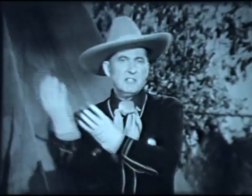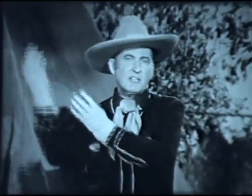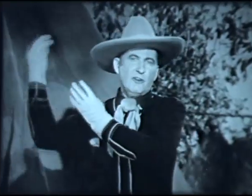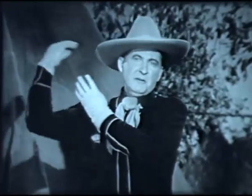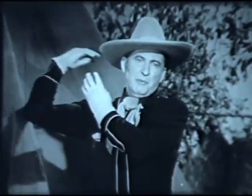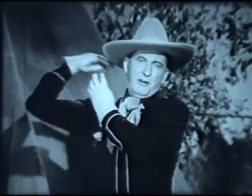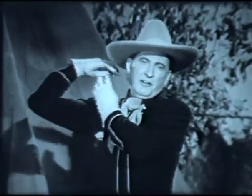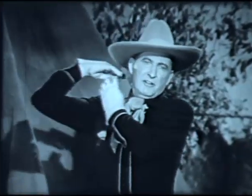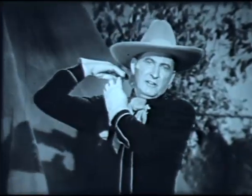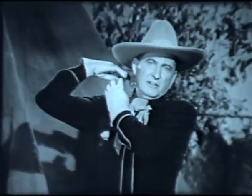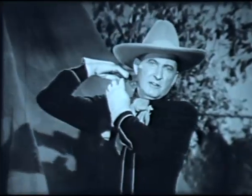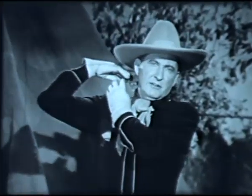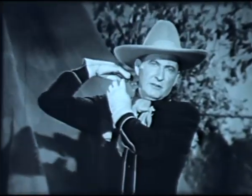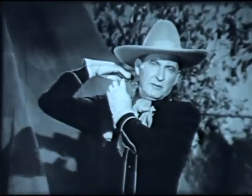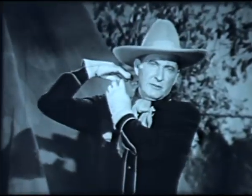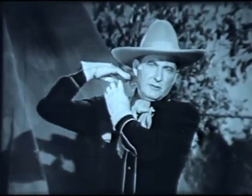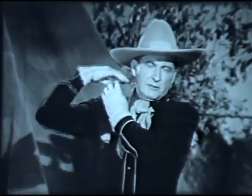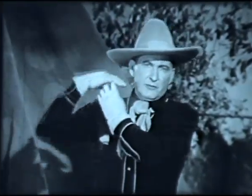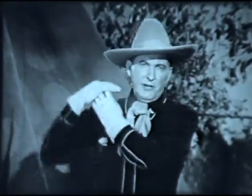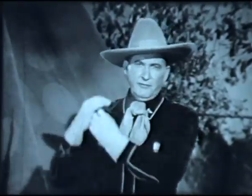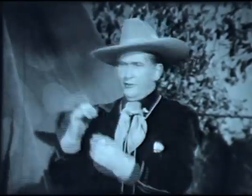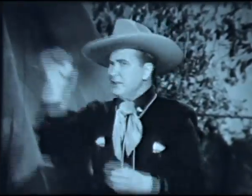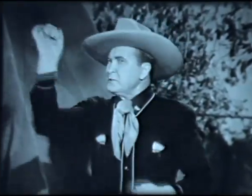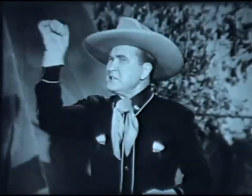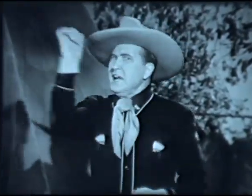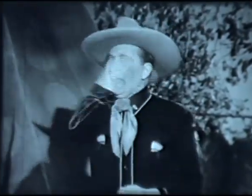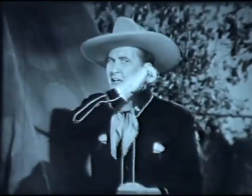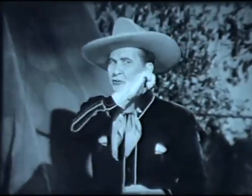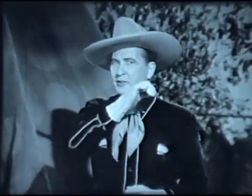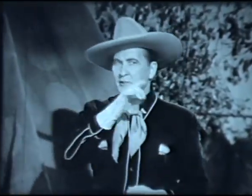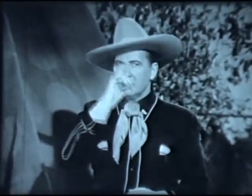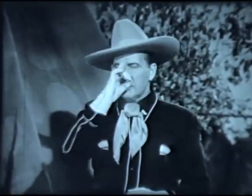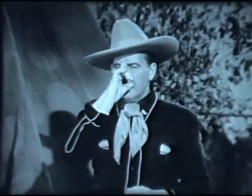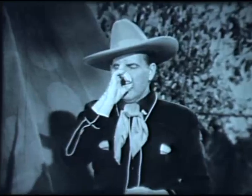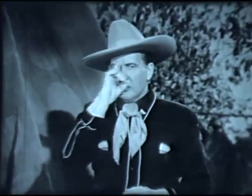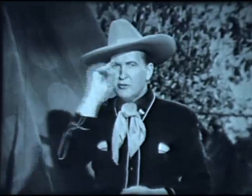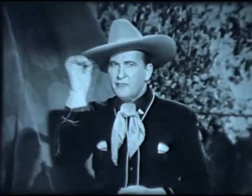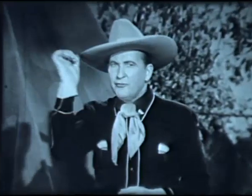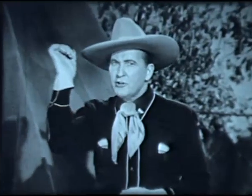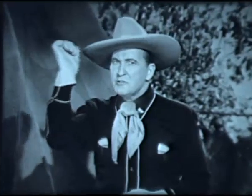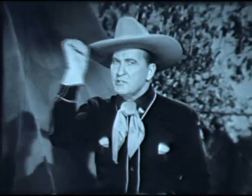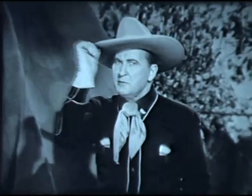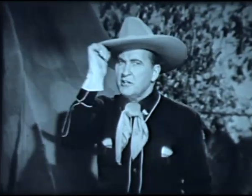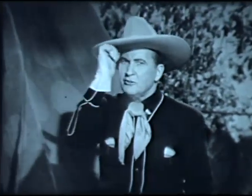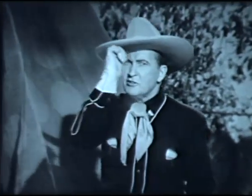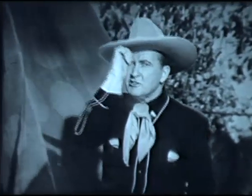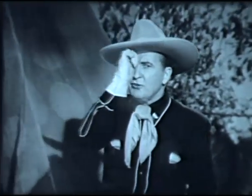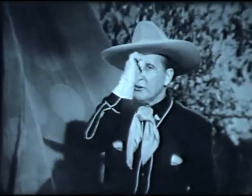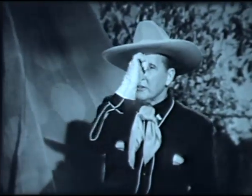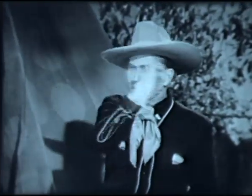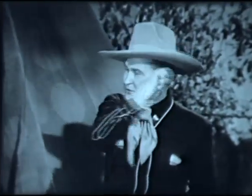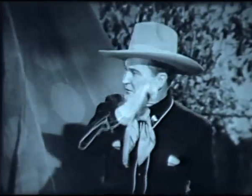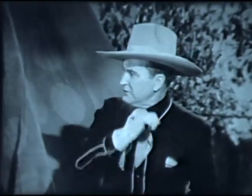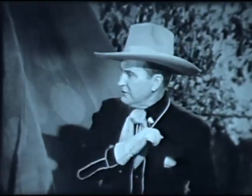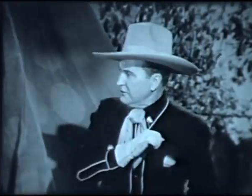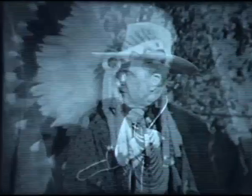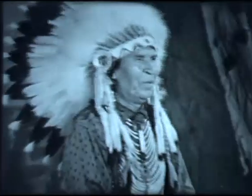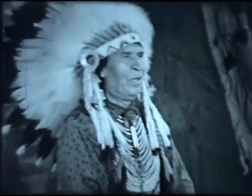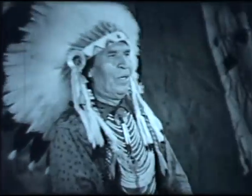a grandparent. The grandfather was angry. See, a great force was coming across his forehead. So